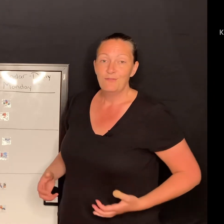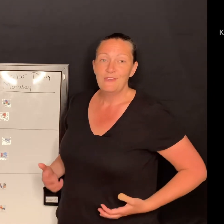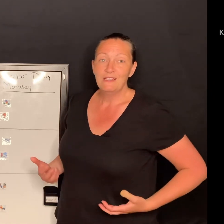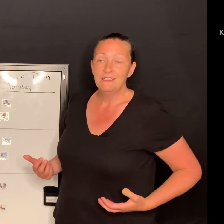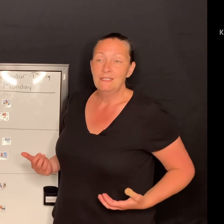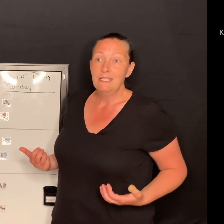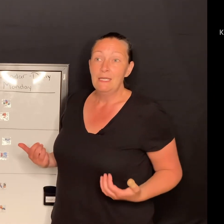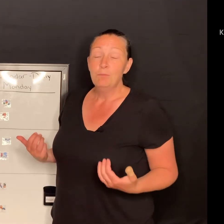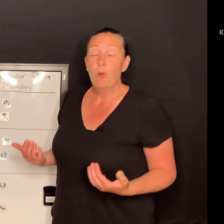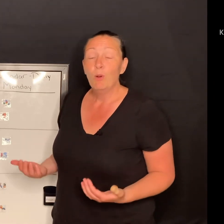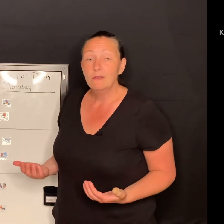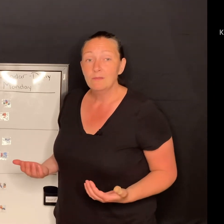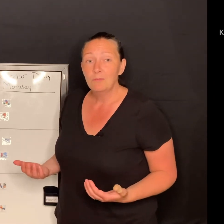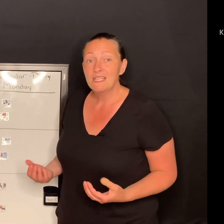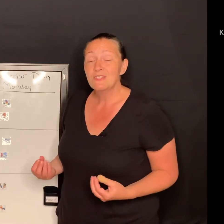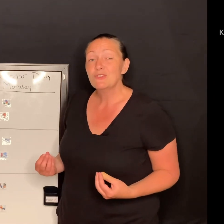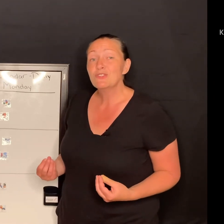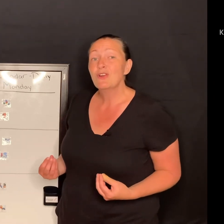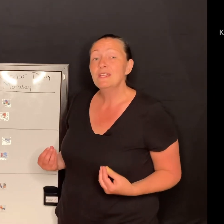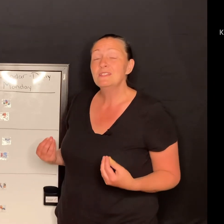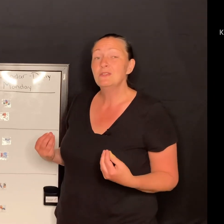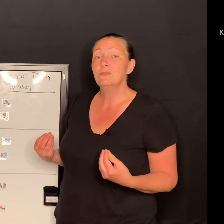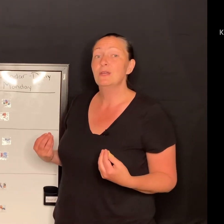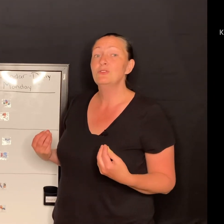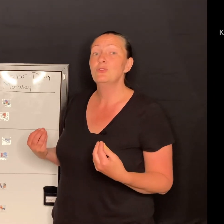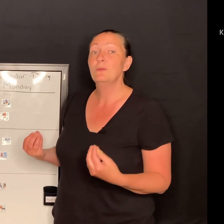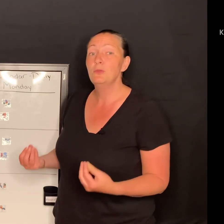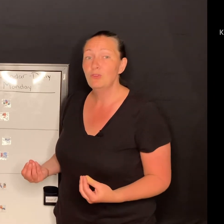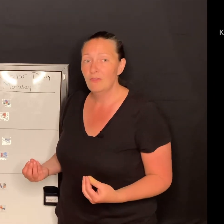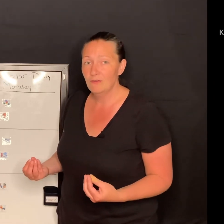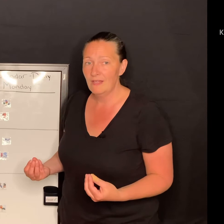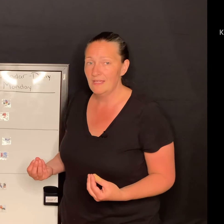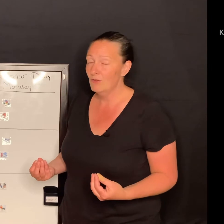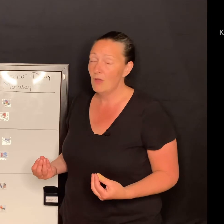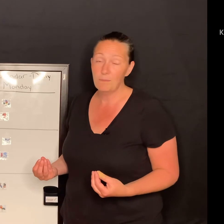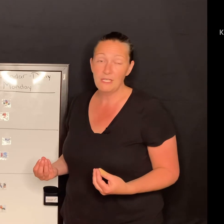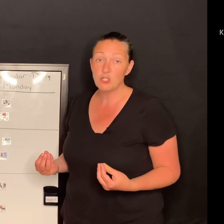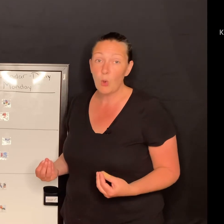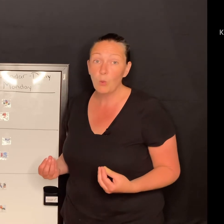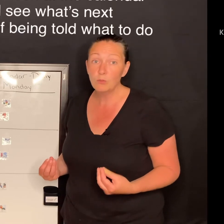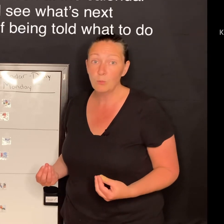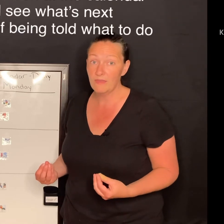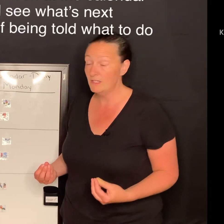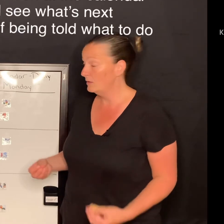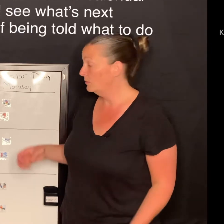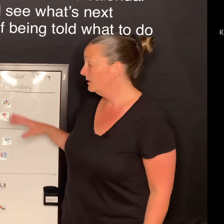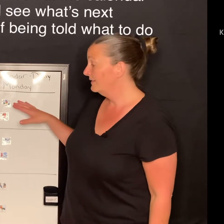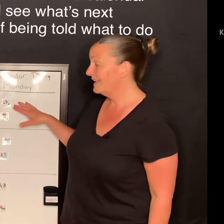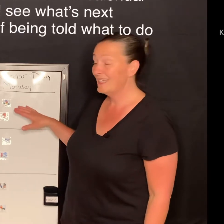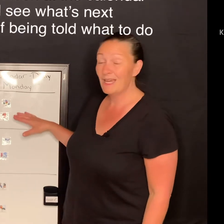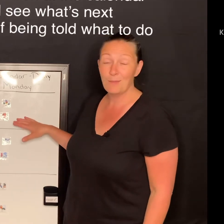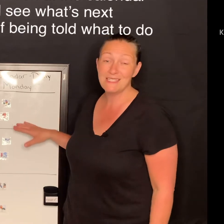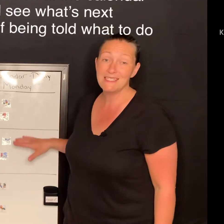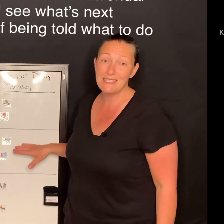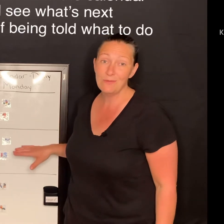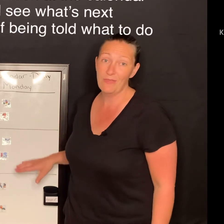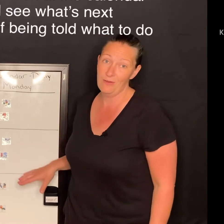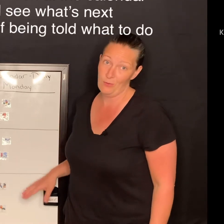feel important because they're starting to contribute to their day. They're not being told what they do. They can come and see what they're going to